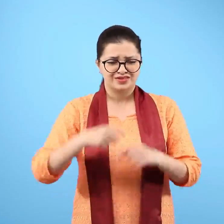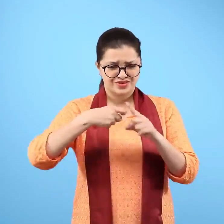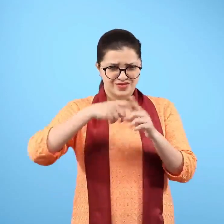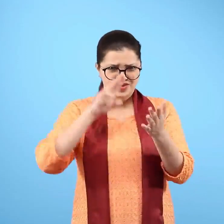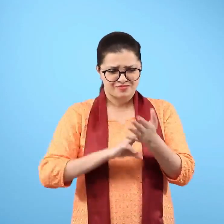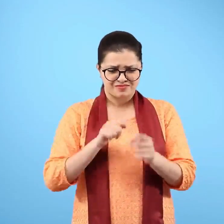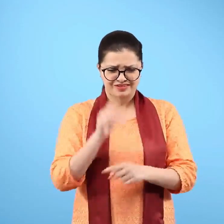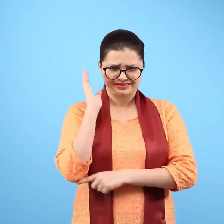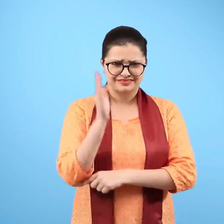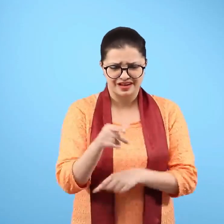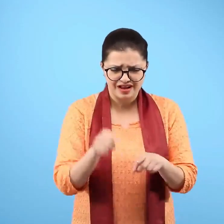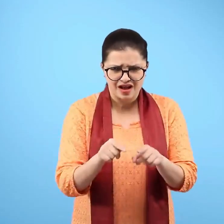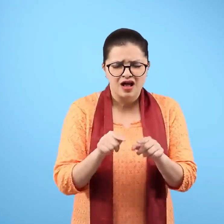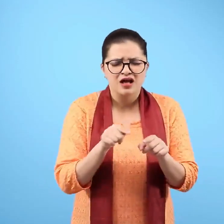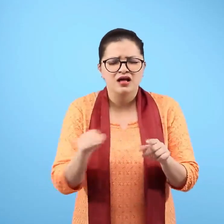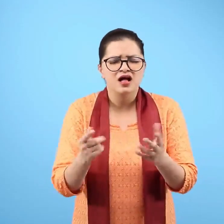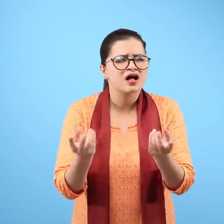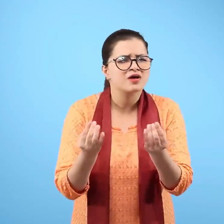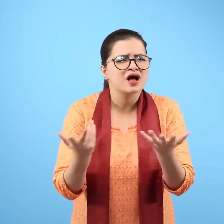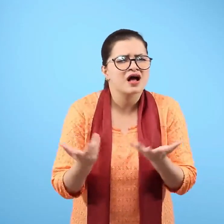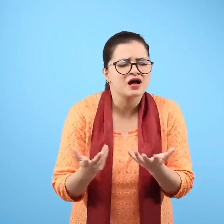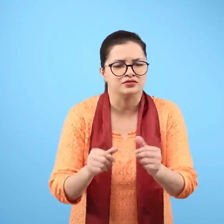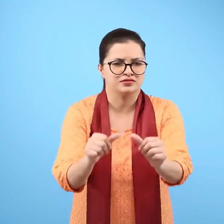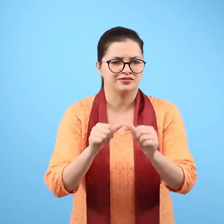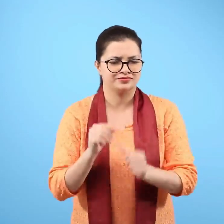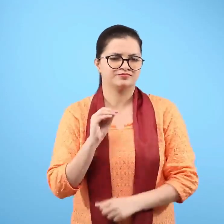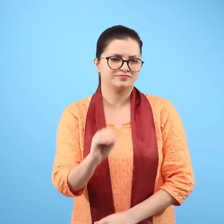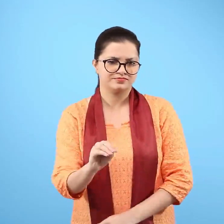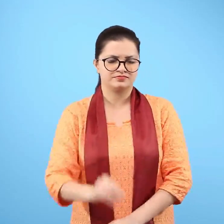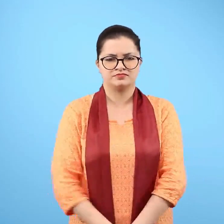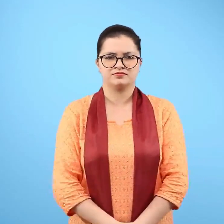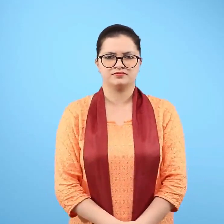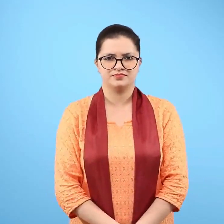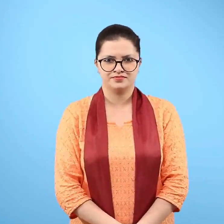On the ground is equal to dash kilometers.